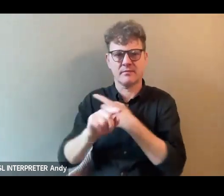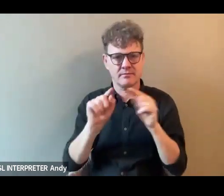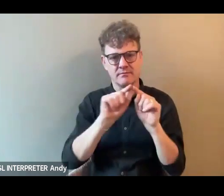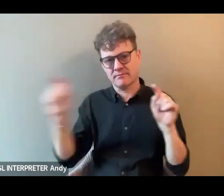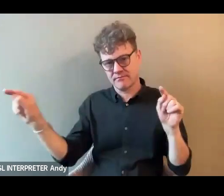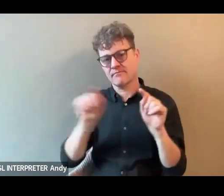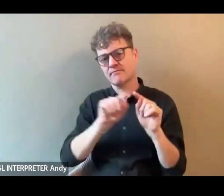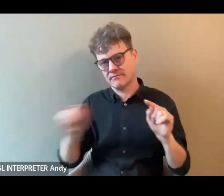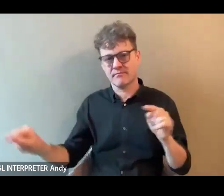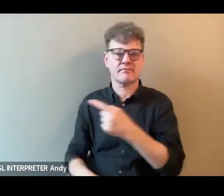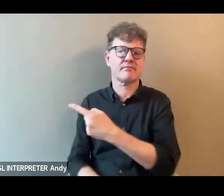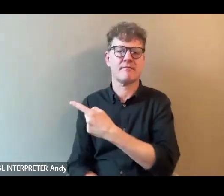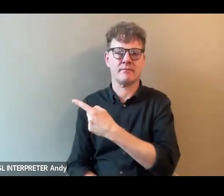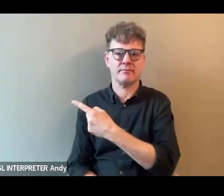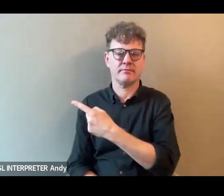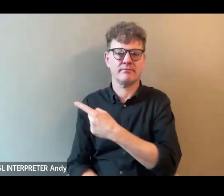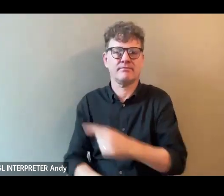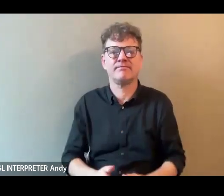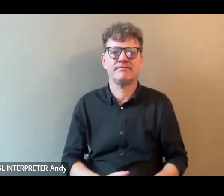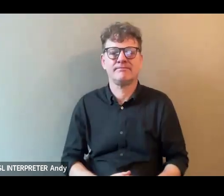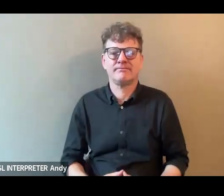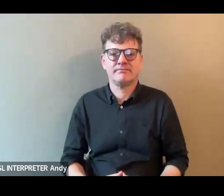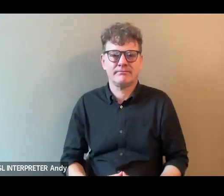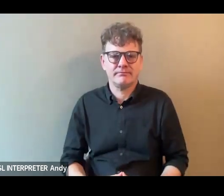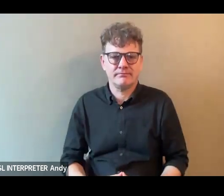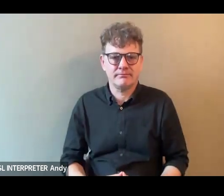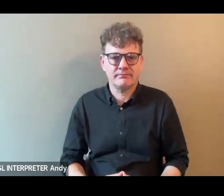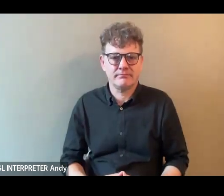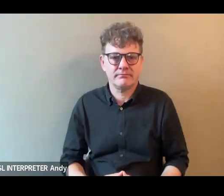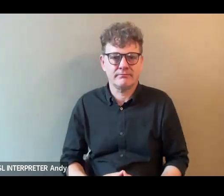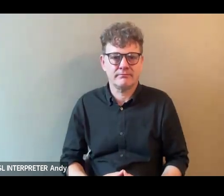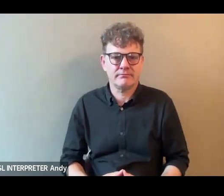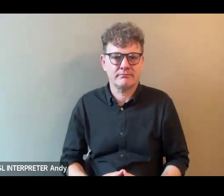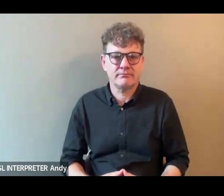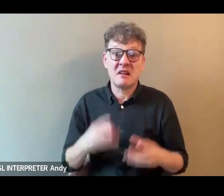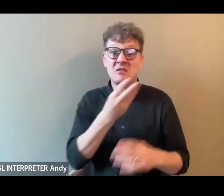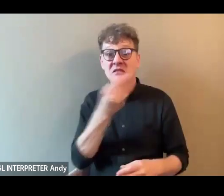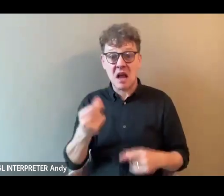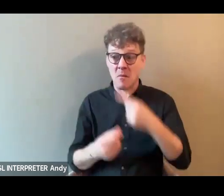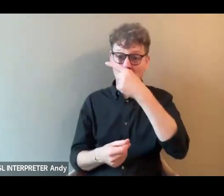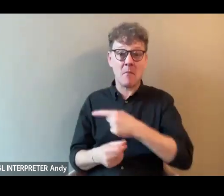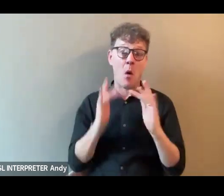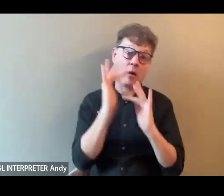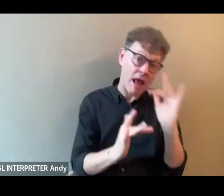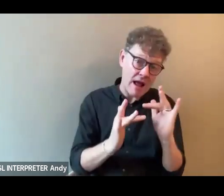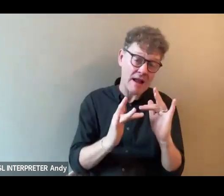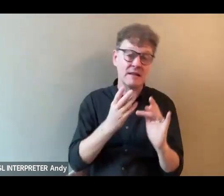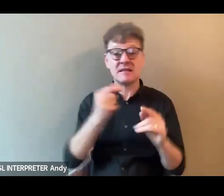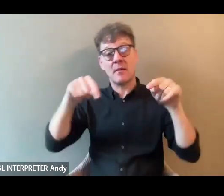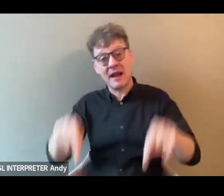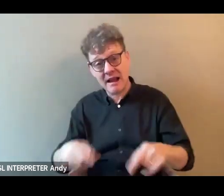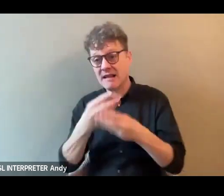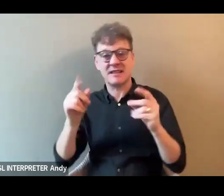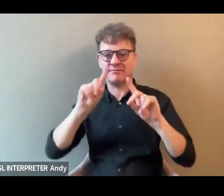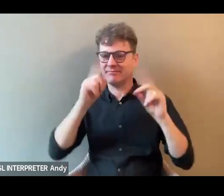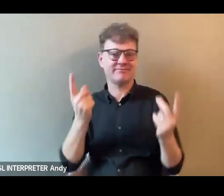Matta, Diane, Marion, the Autonomy Institute, Rafaela, and Nile. So some of those people are online today, some of them just couldn't make it today. So we're quite a big